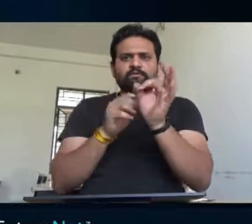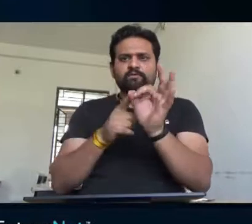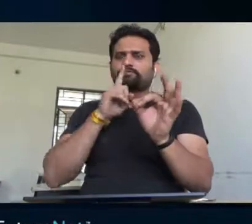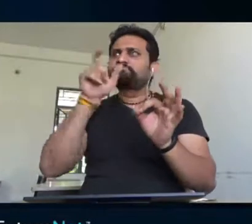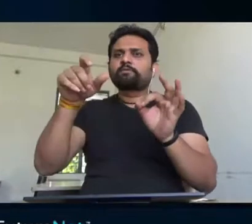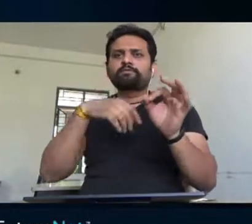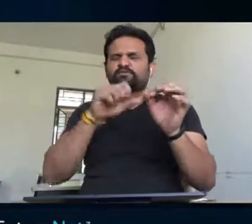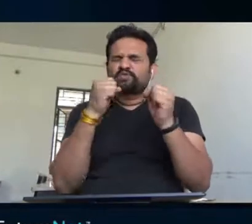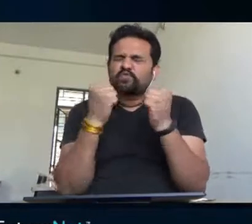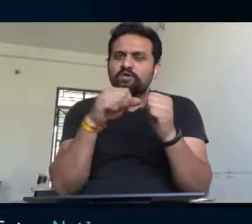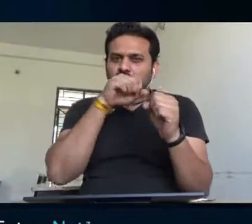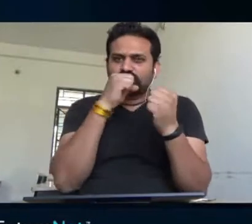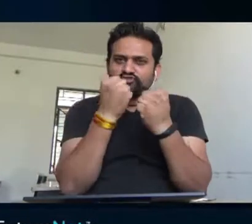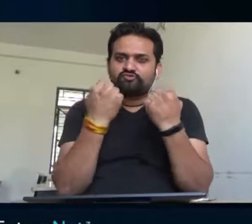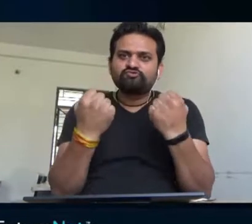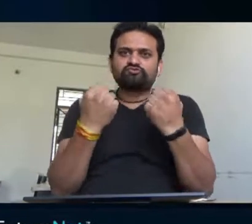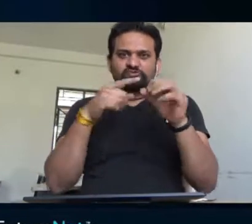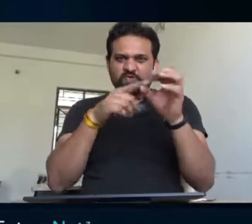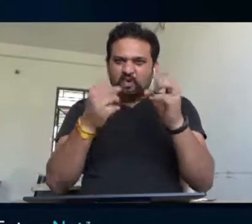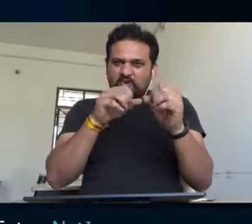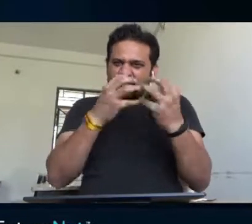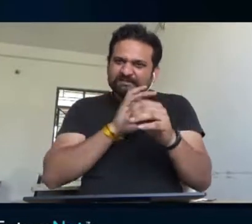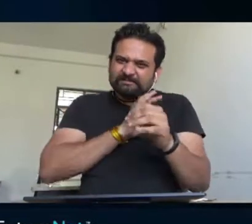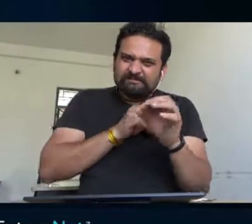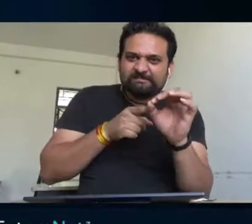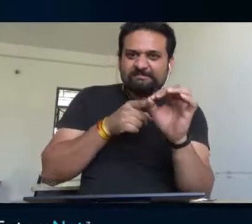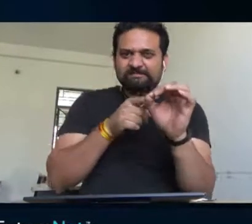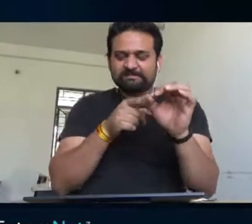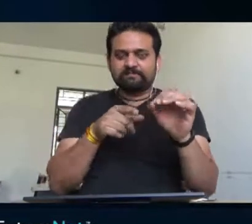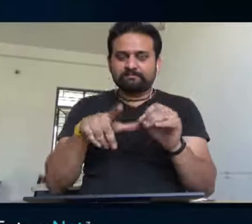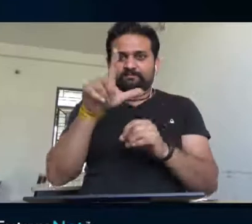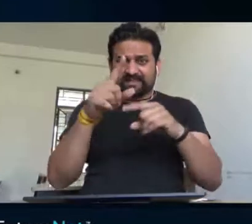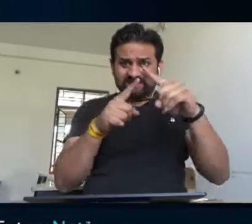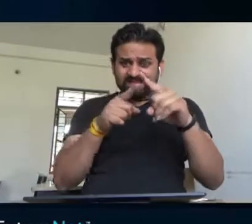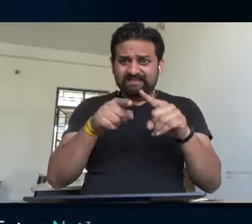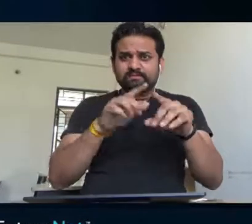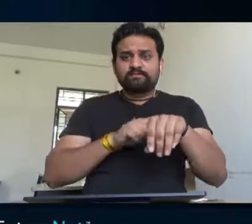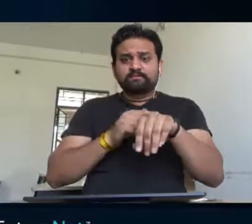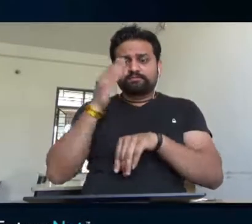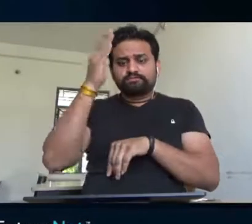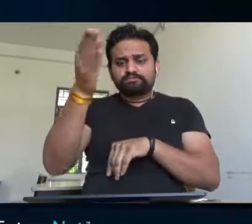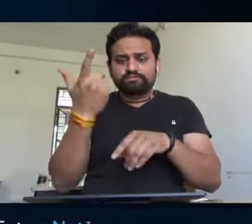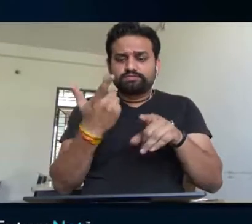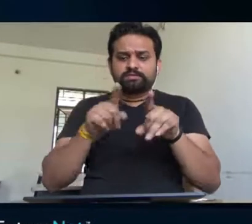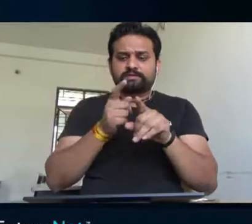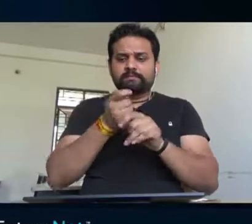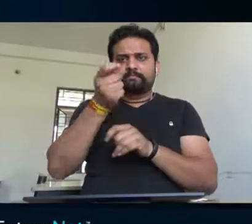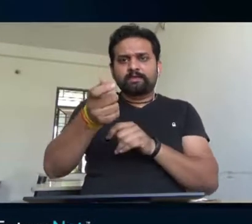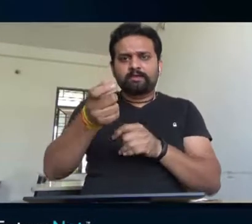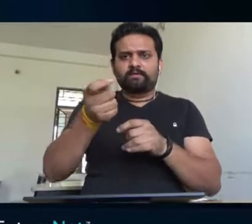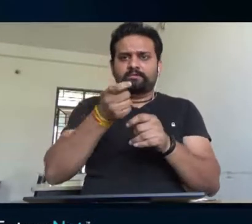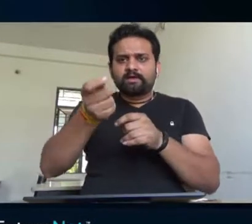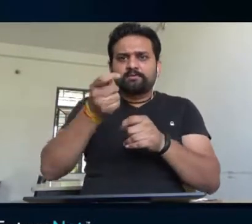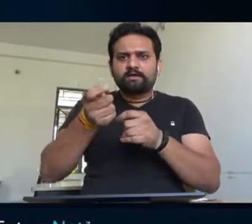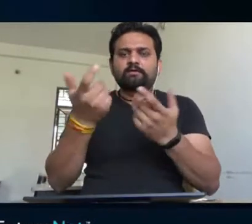and this is the reason why we accept them for the payments in. Now we also have them in Future Ad Pro for the payouts. We make